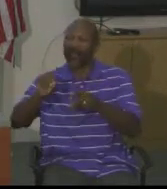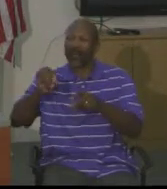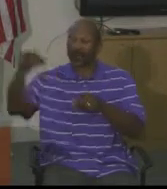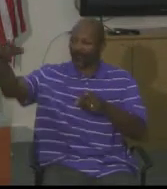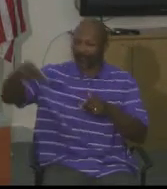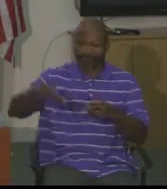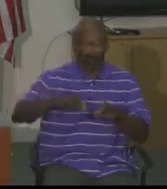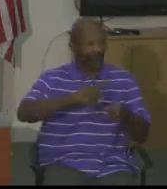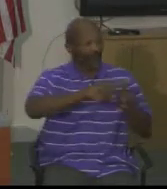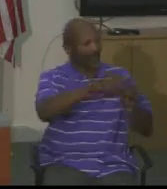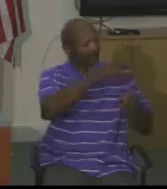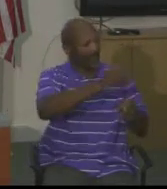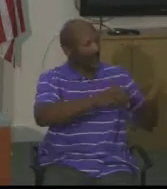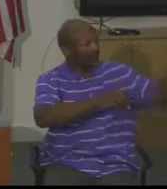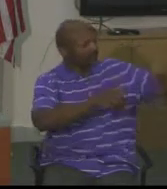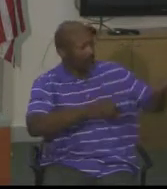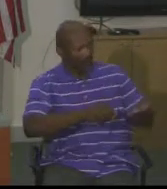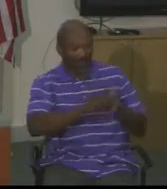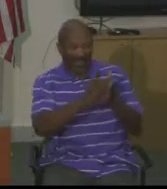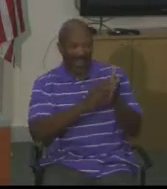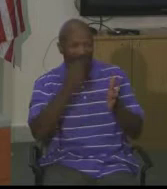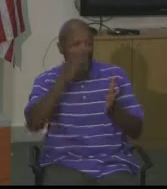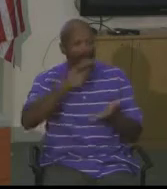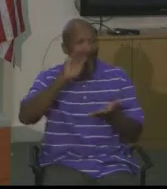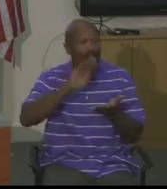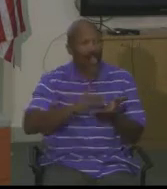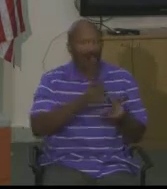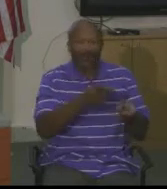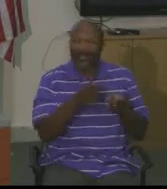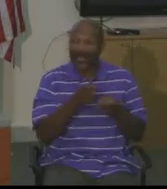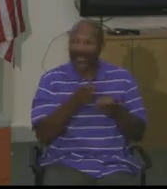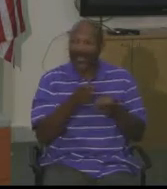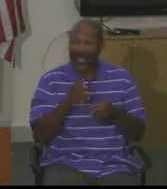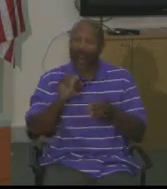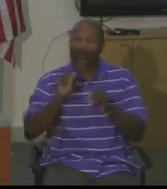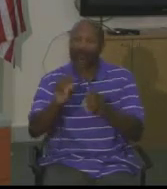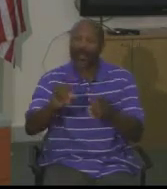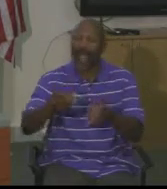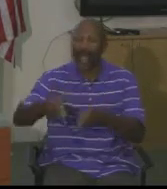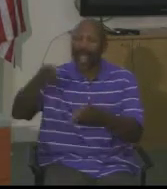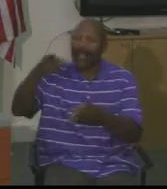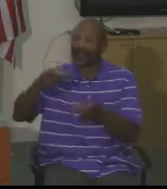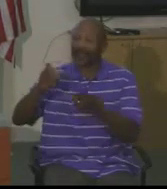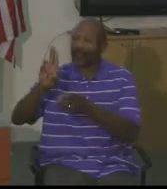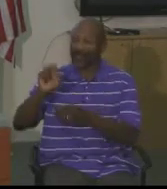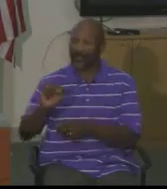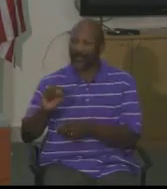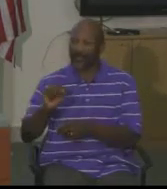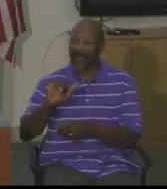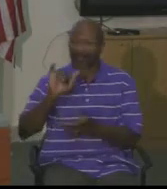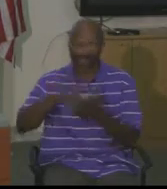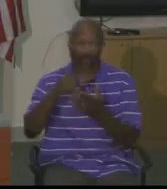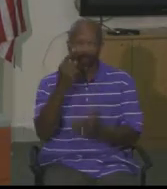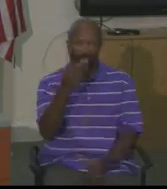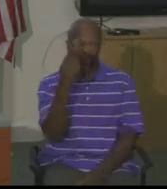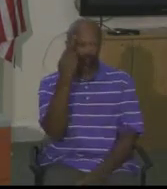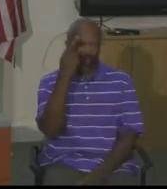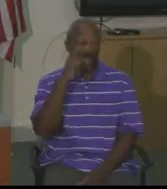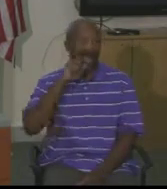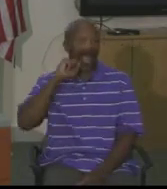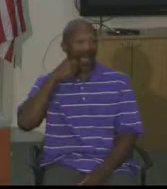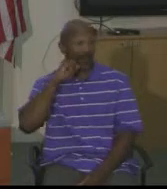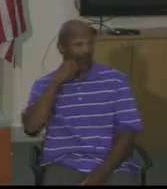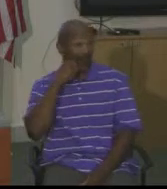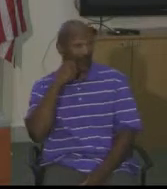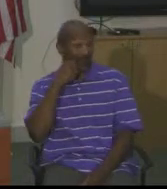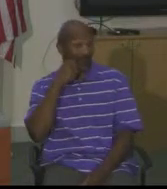companies that were designed for lower speed and putting them in the higher speed bus. This is one of the reasons that